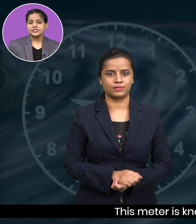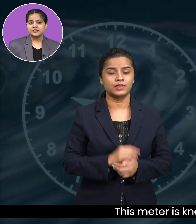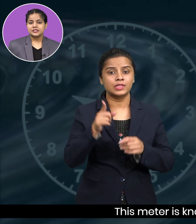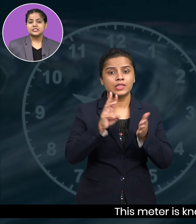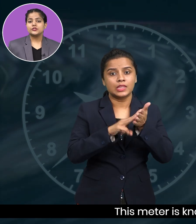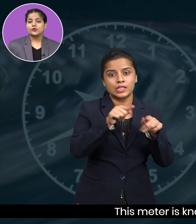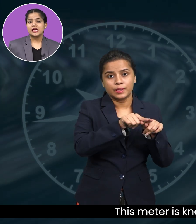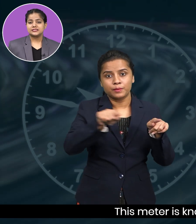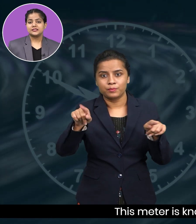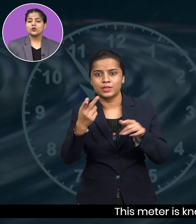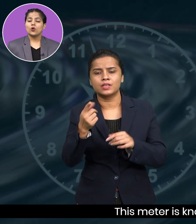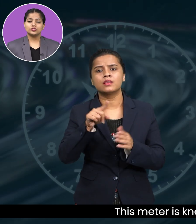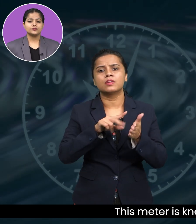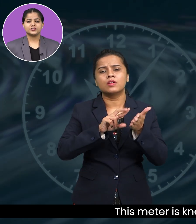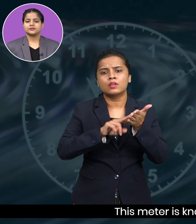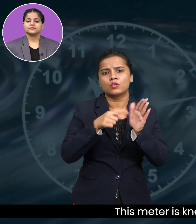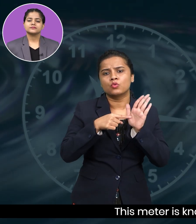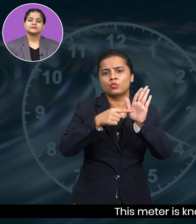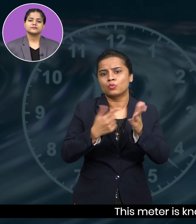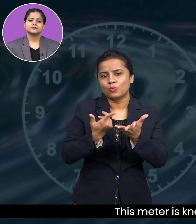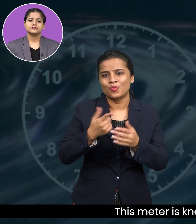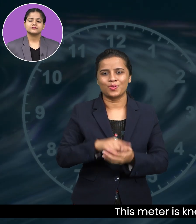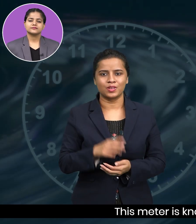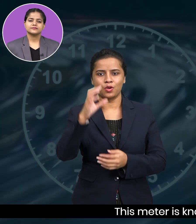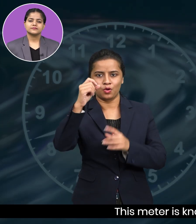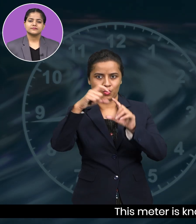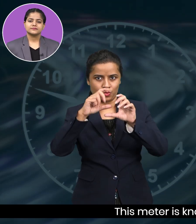This meter is known as an odometer.